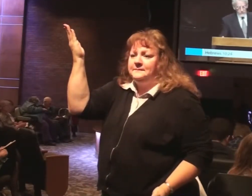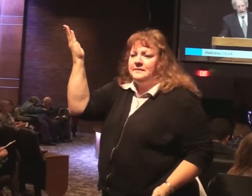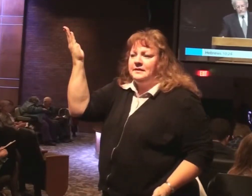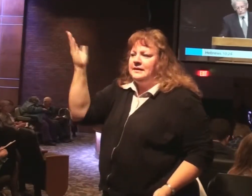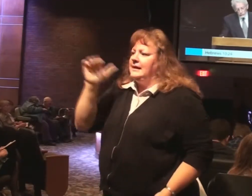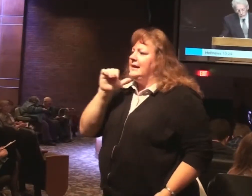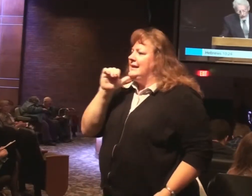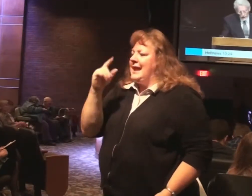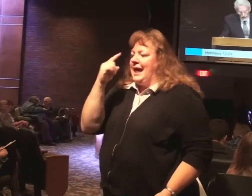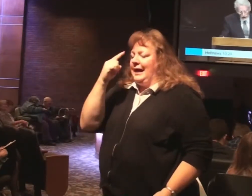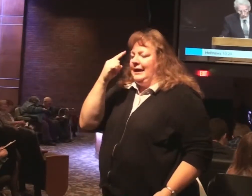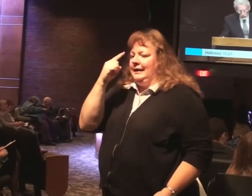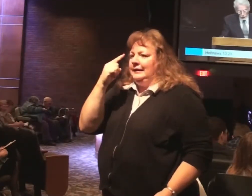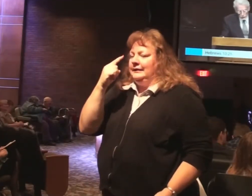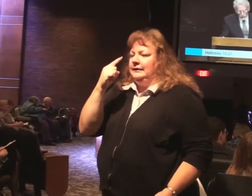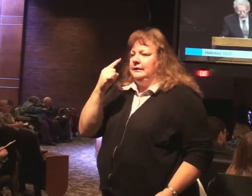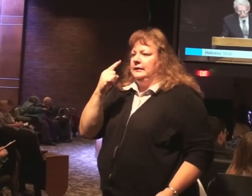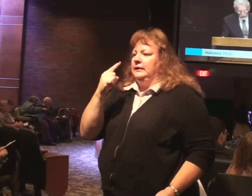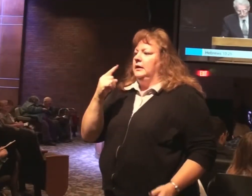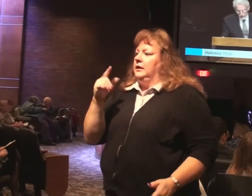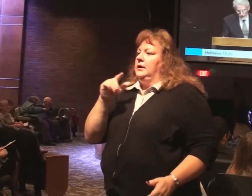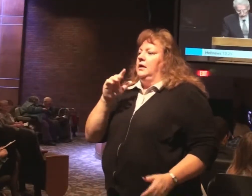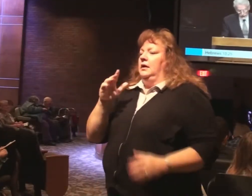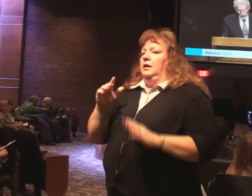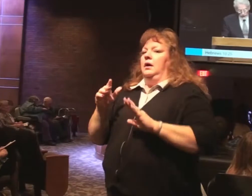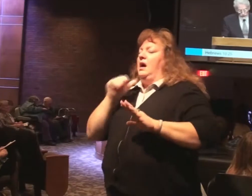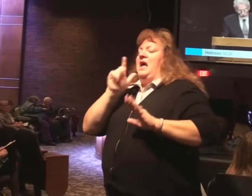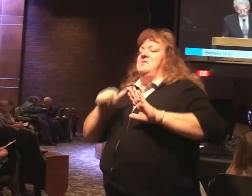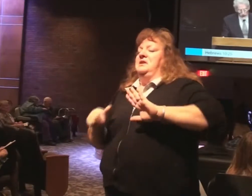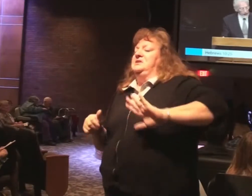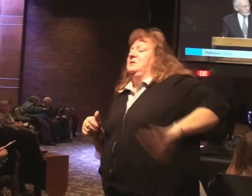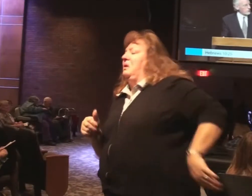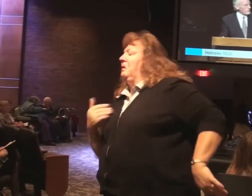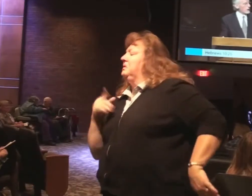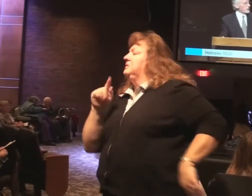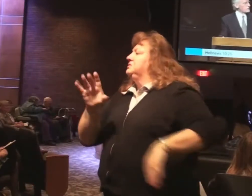Not forsaking our own assembling together as is the habit of some.